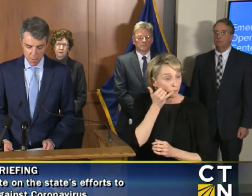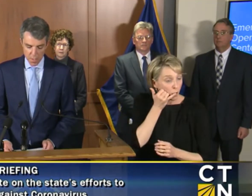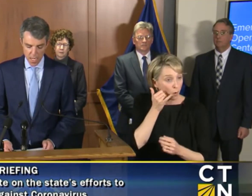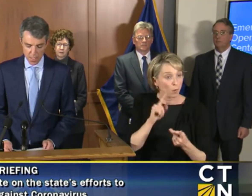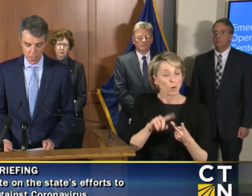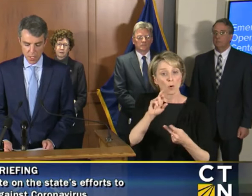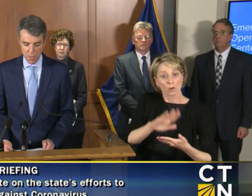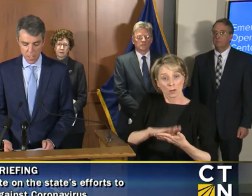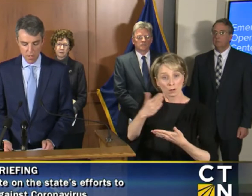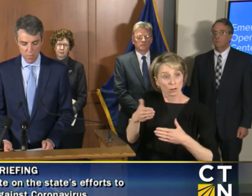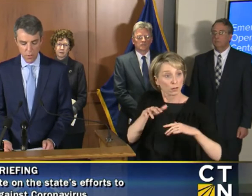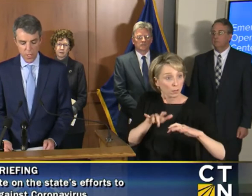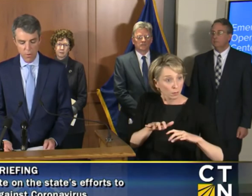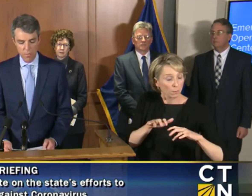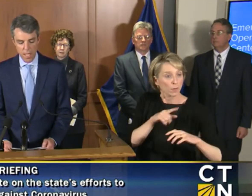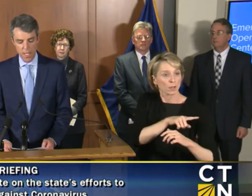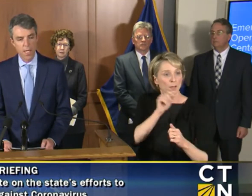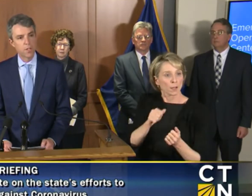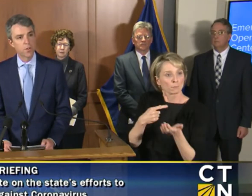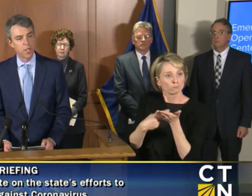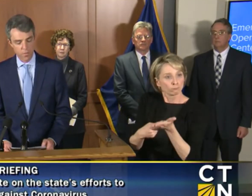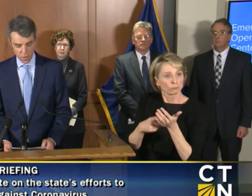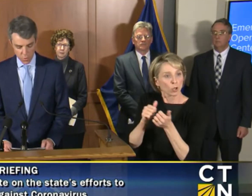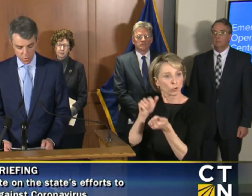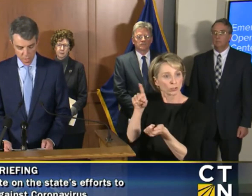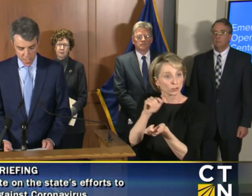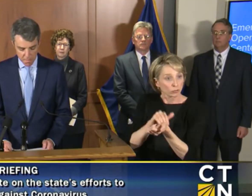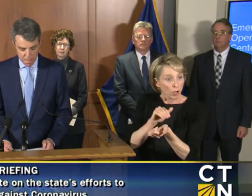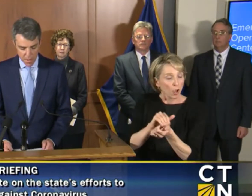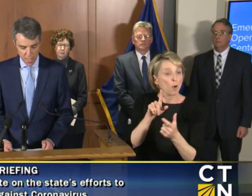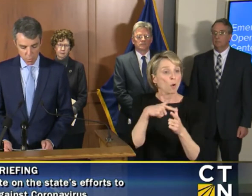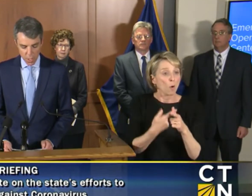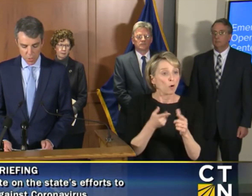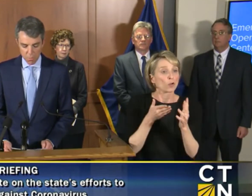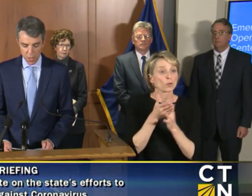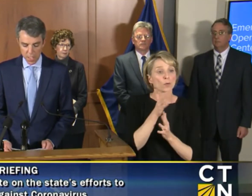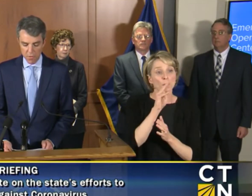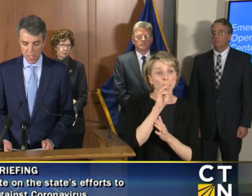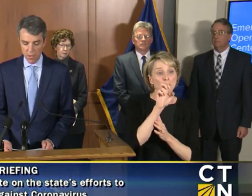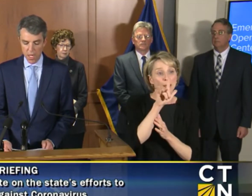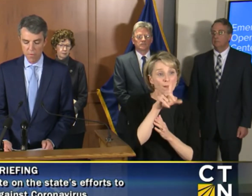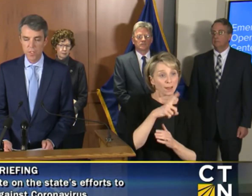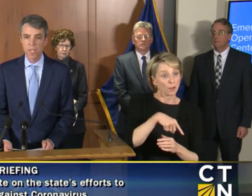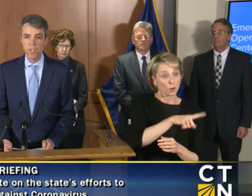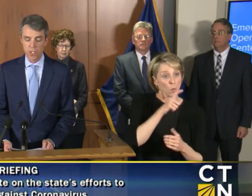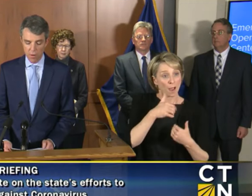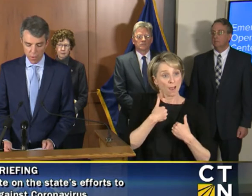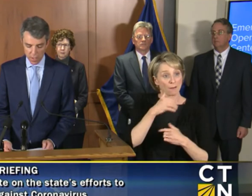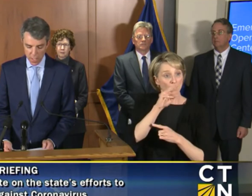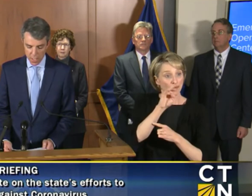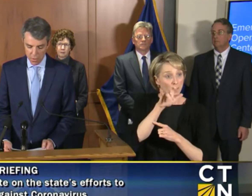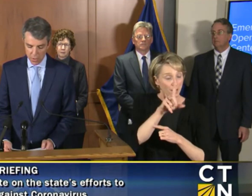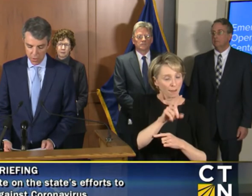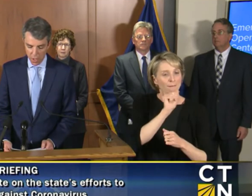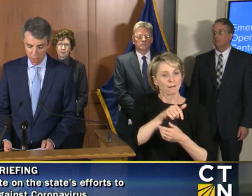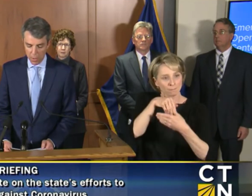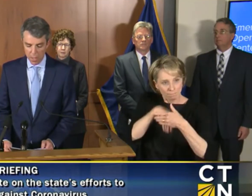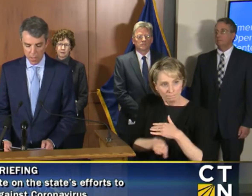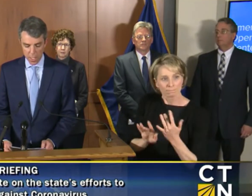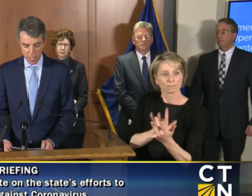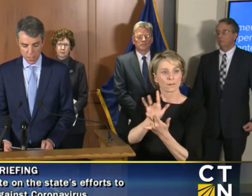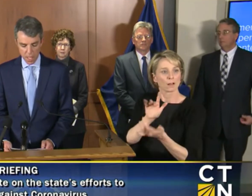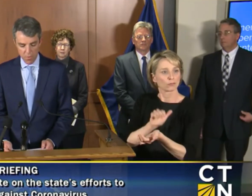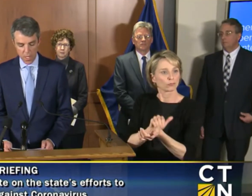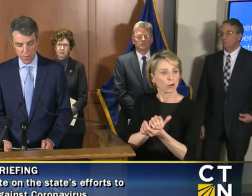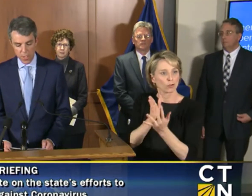many members and doctors to communicate remotely with Medicaid during a virtual visit. And we're also broadening video conferencing in general to include all